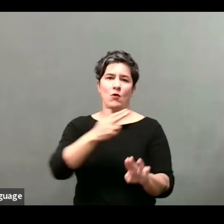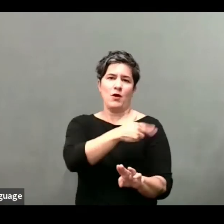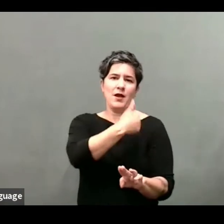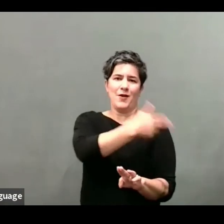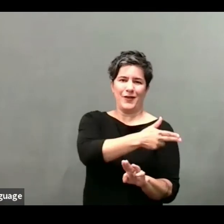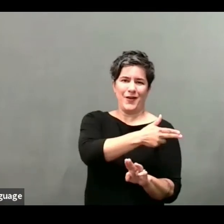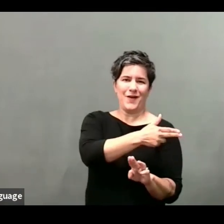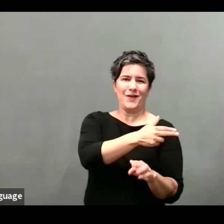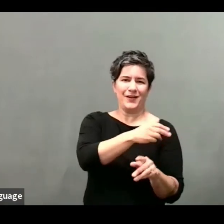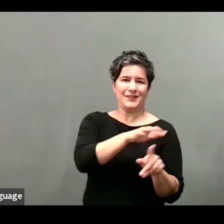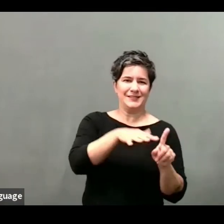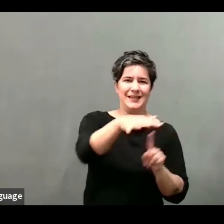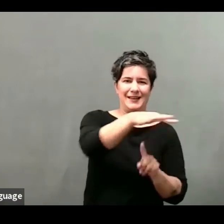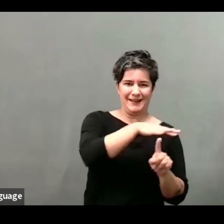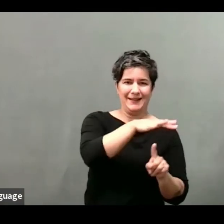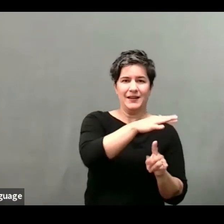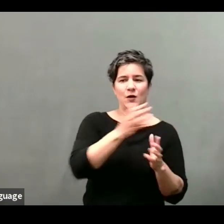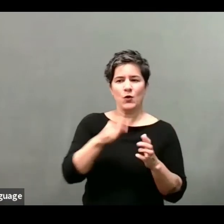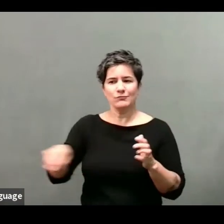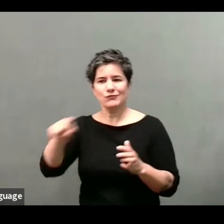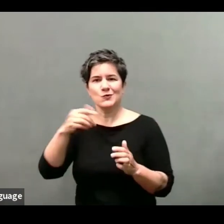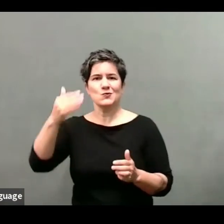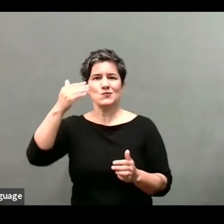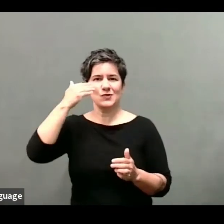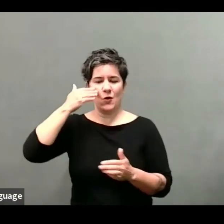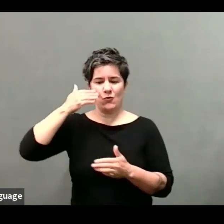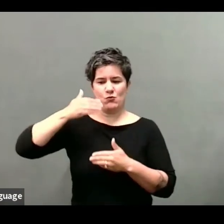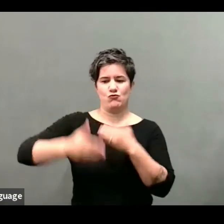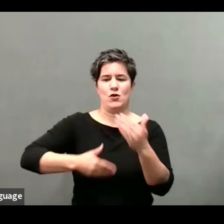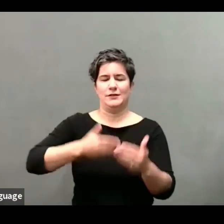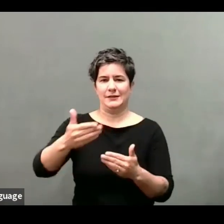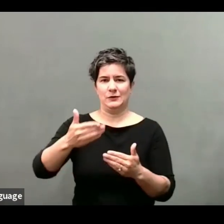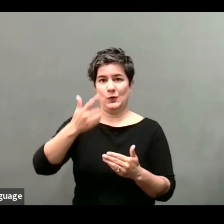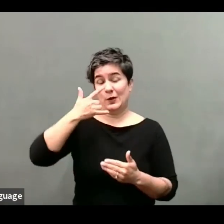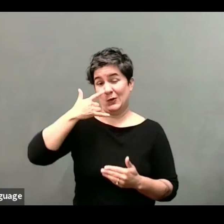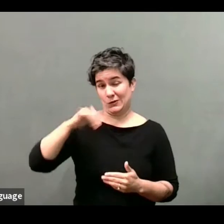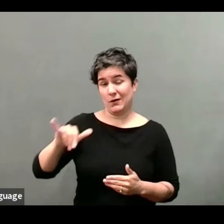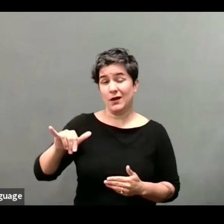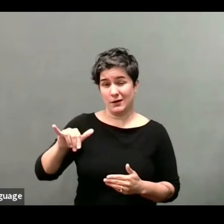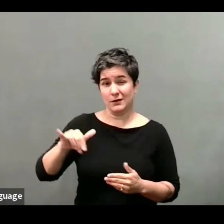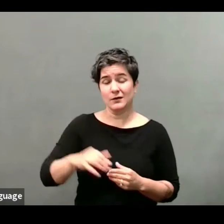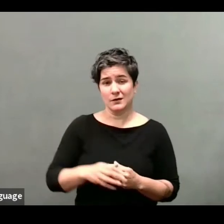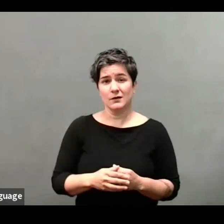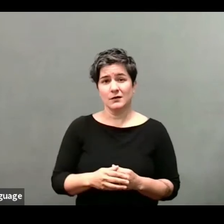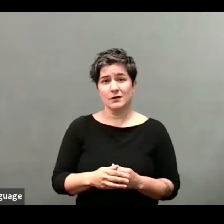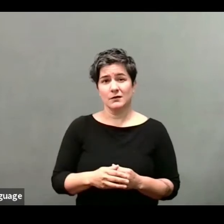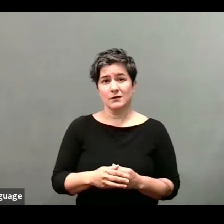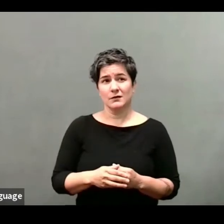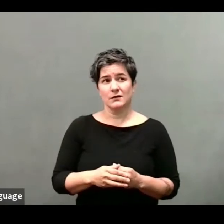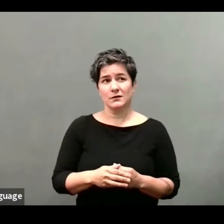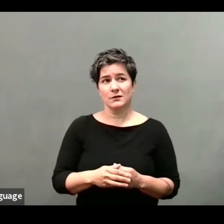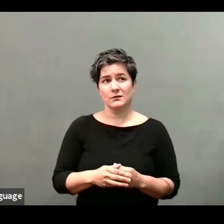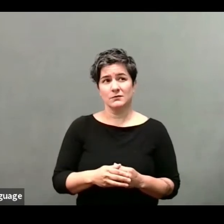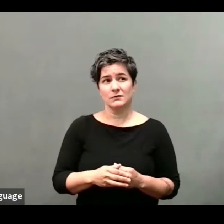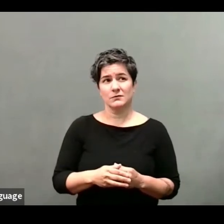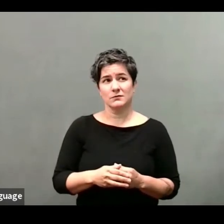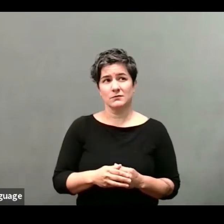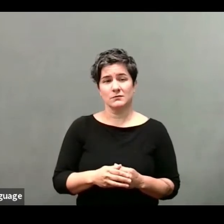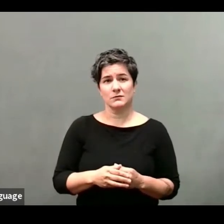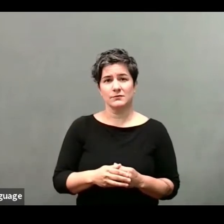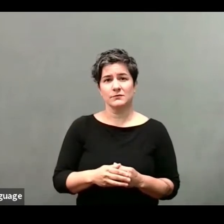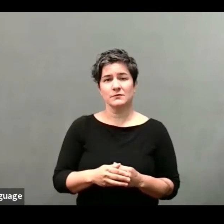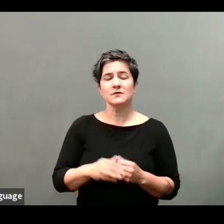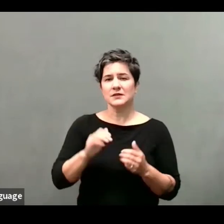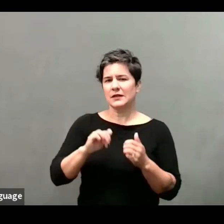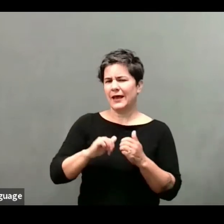you to have some familiarity with what processes may look like, and also how some